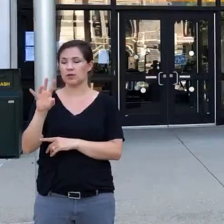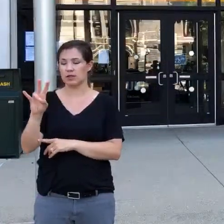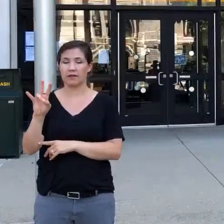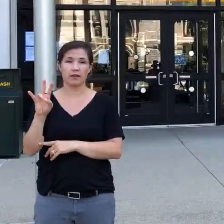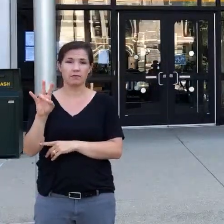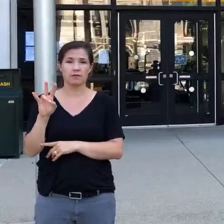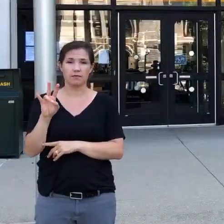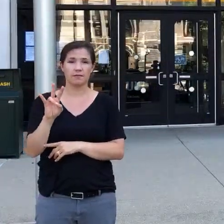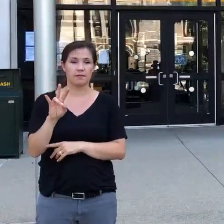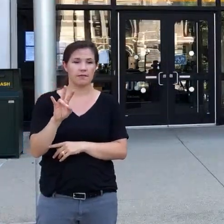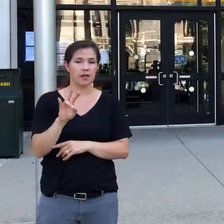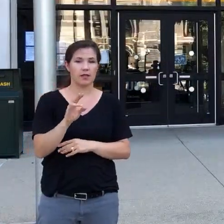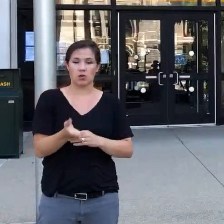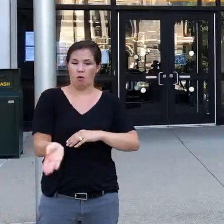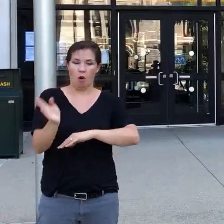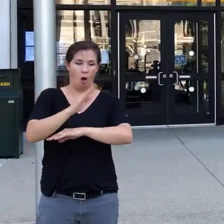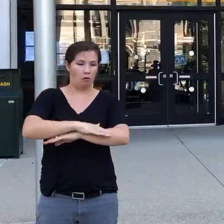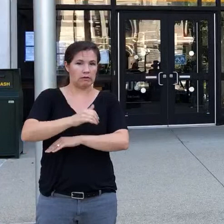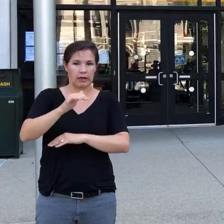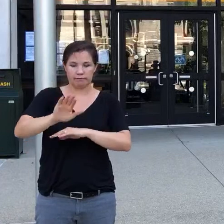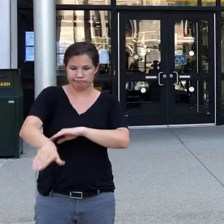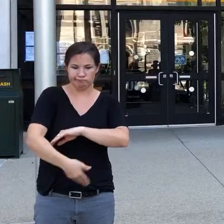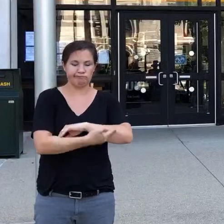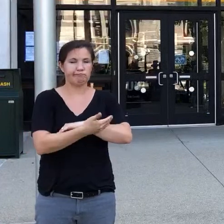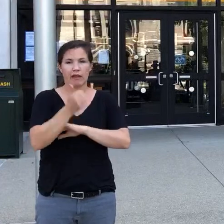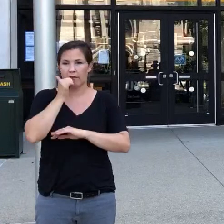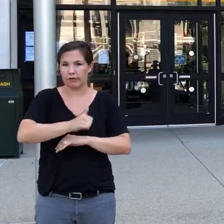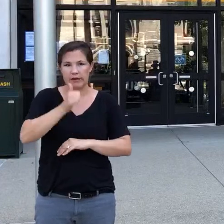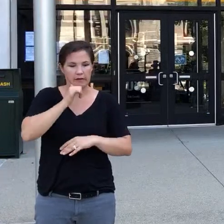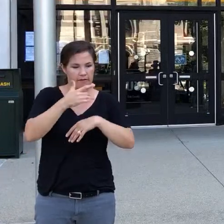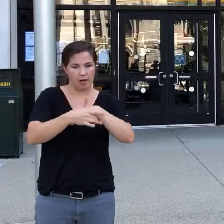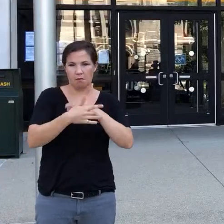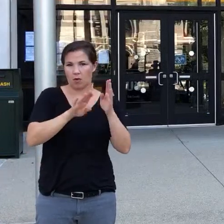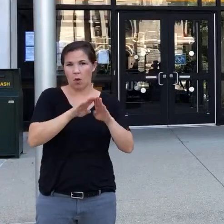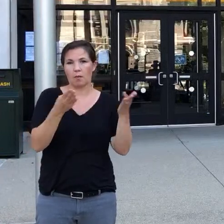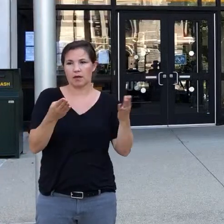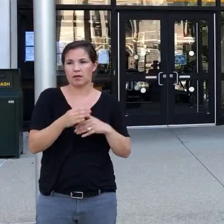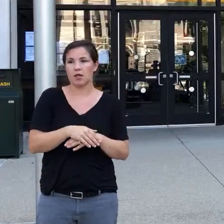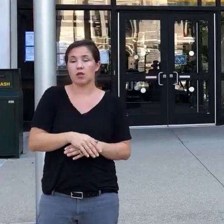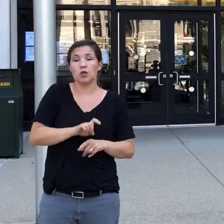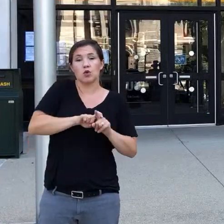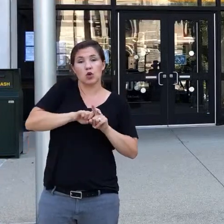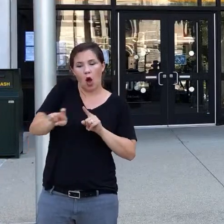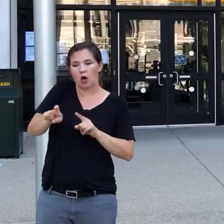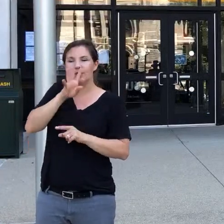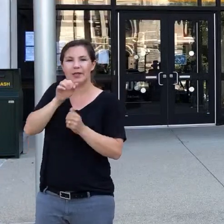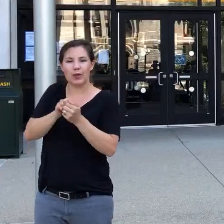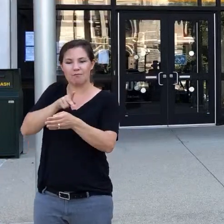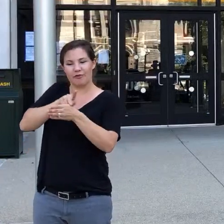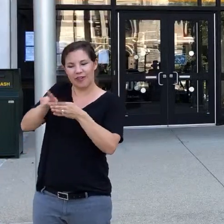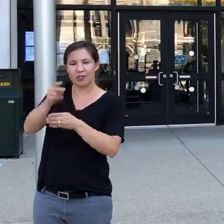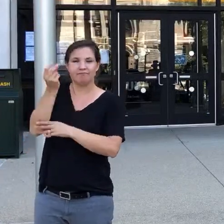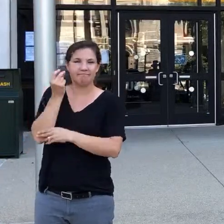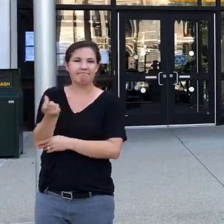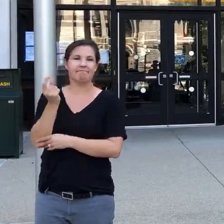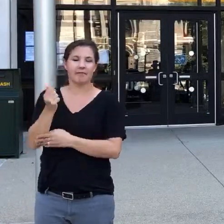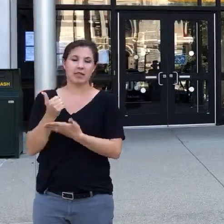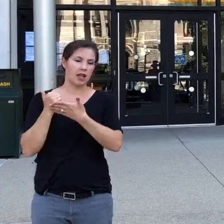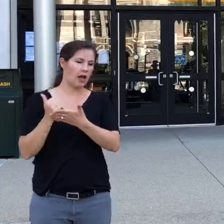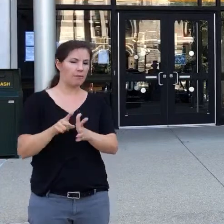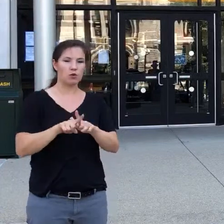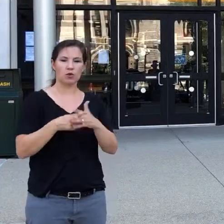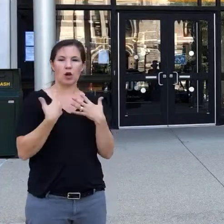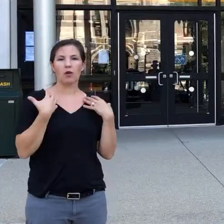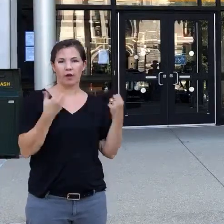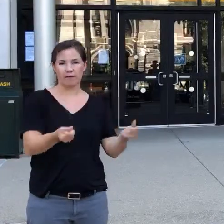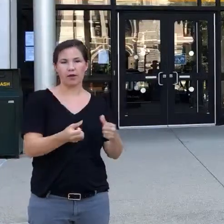317-007. Our 24-hour hotline is available for your help, and you will talk to a professional immediately who can help you start down your road to